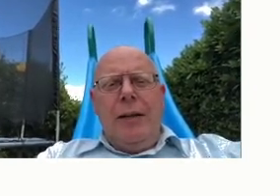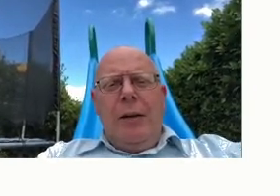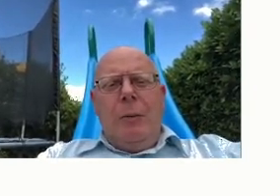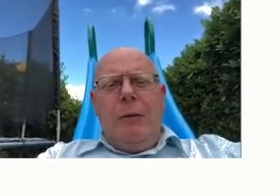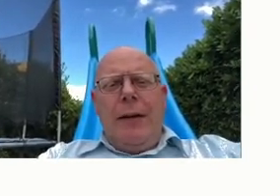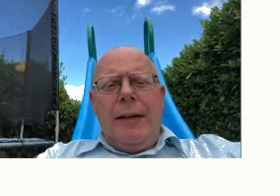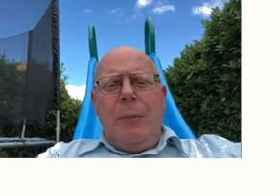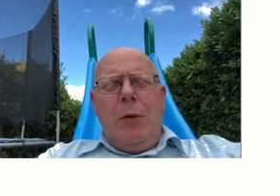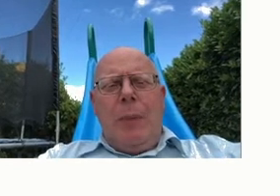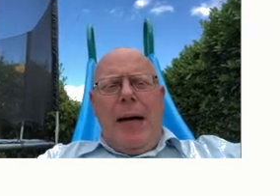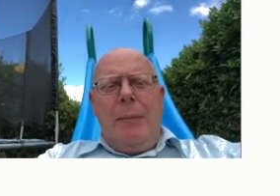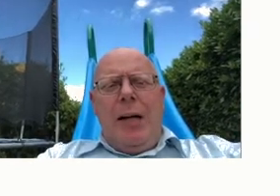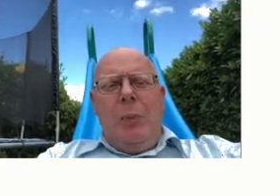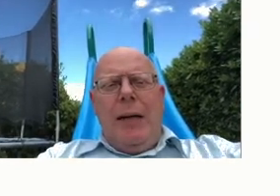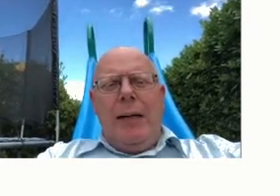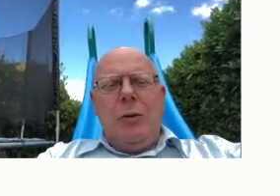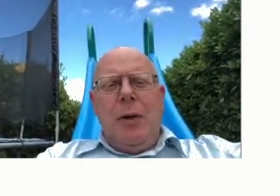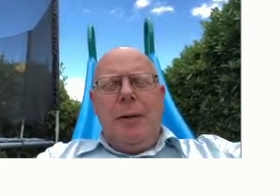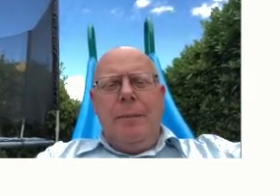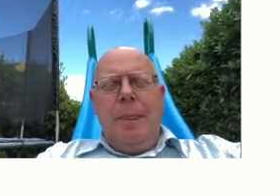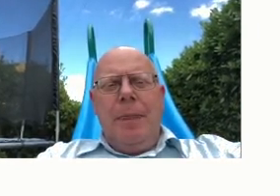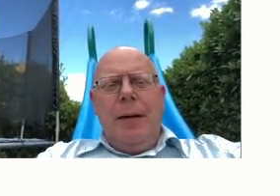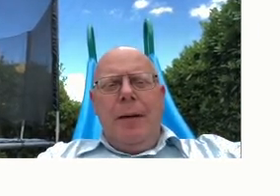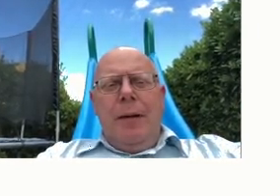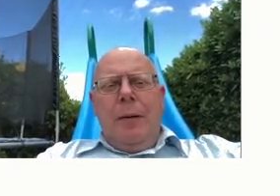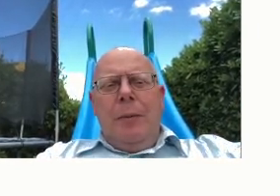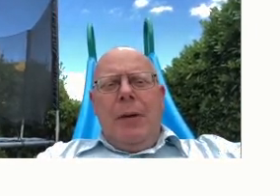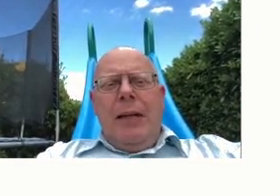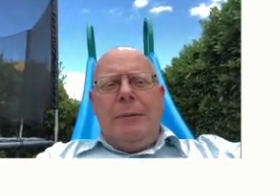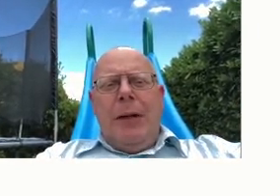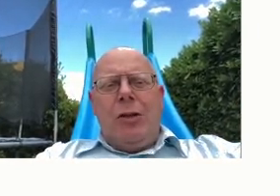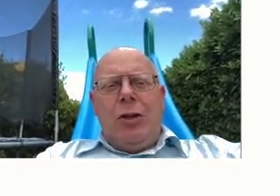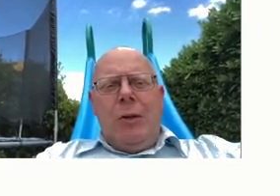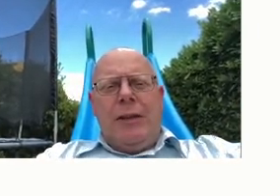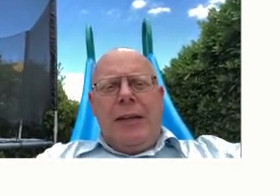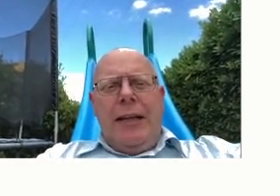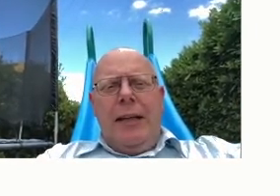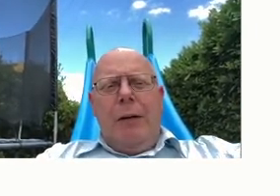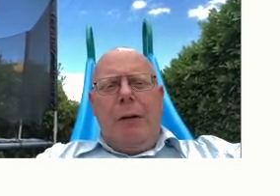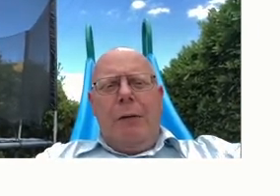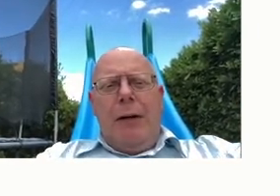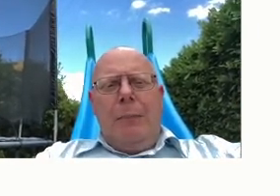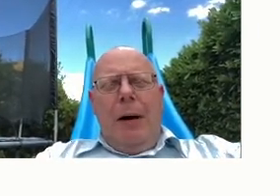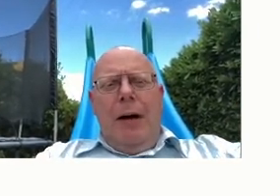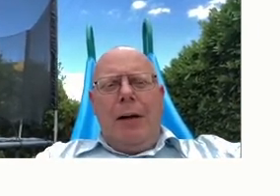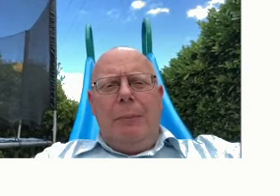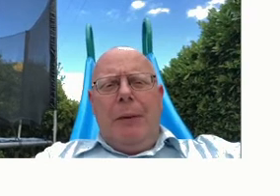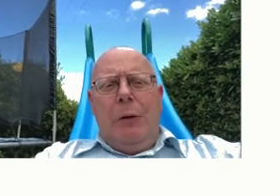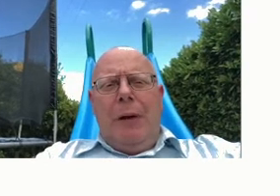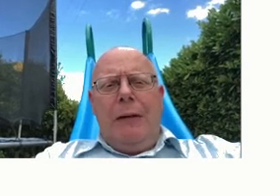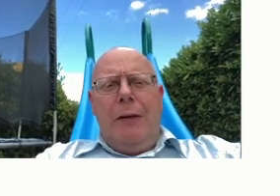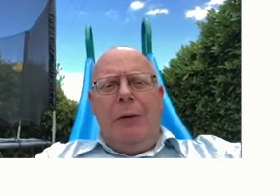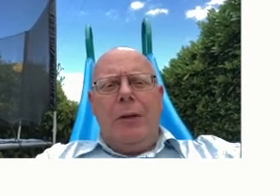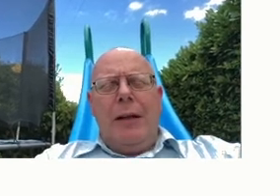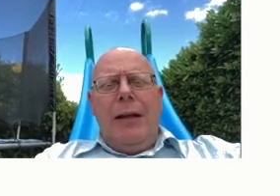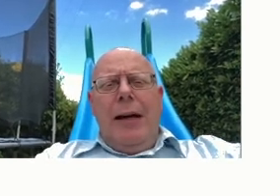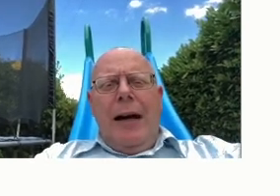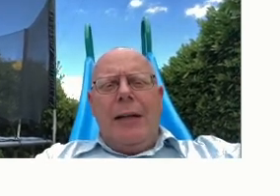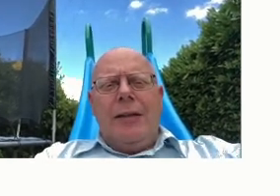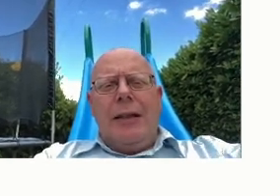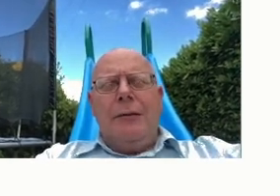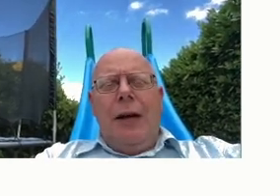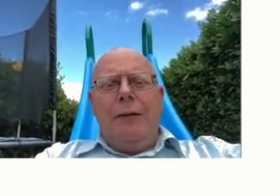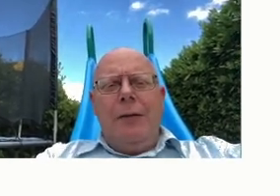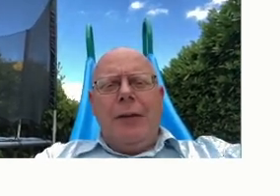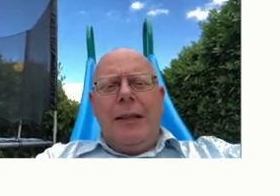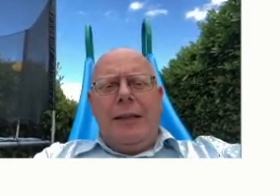journey. We'll find out more about him a little bit later on. But these pictures you can see are of a park, a little play field,